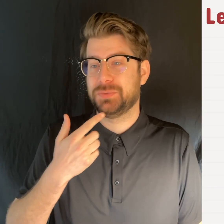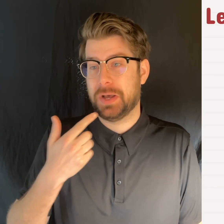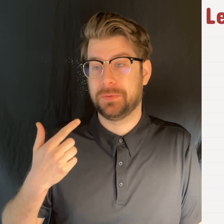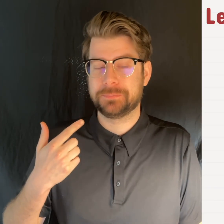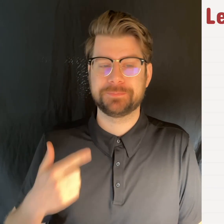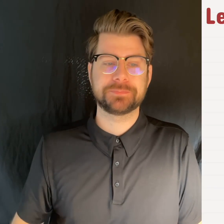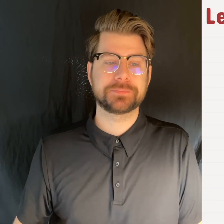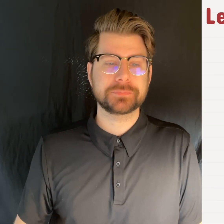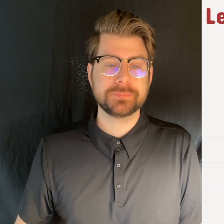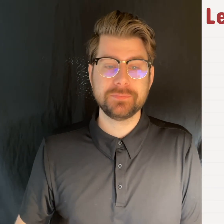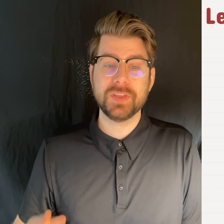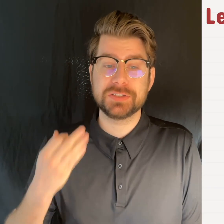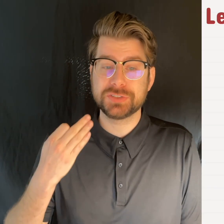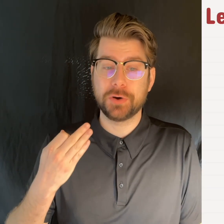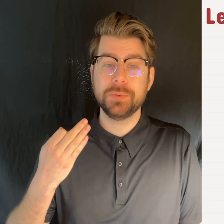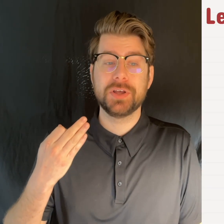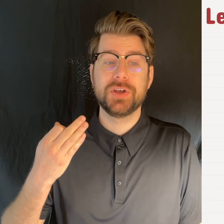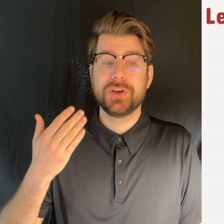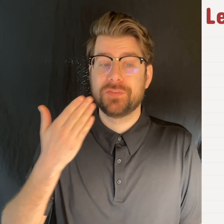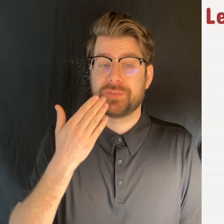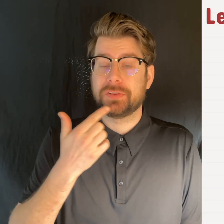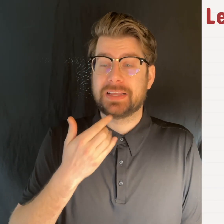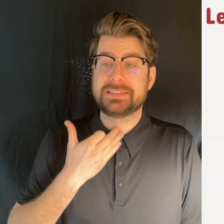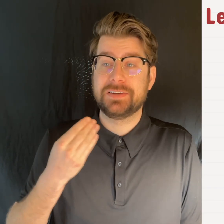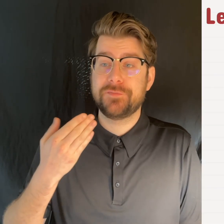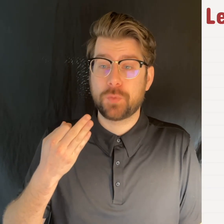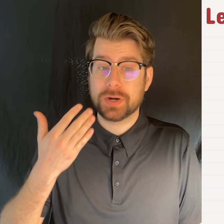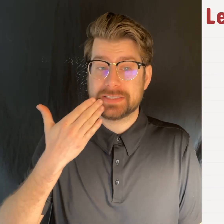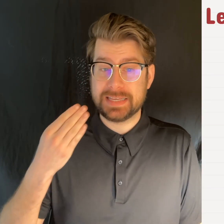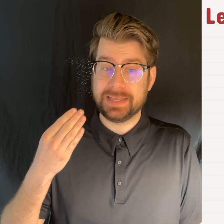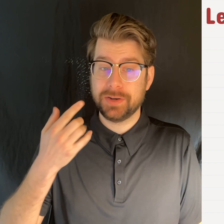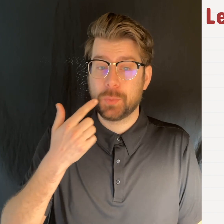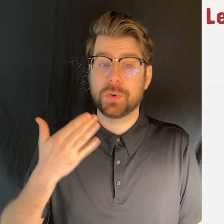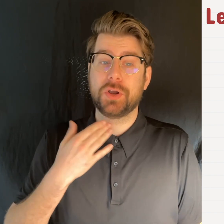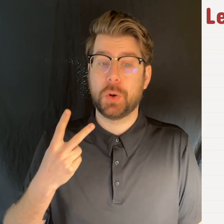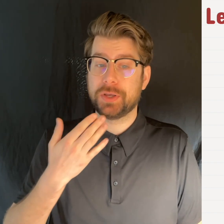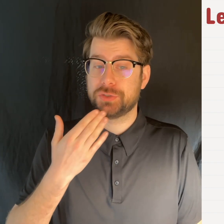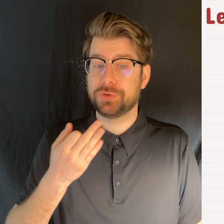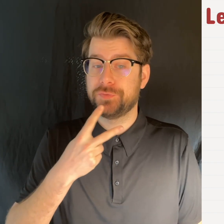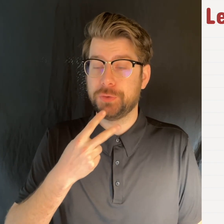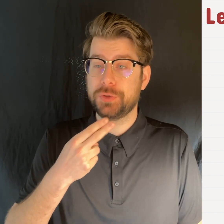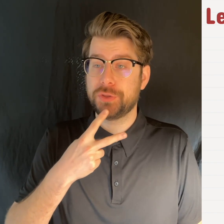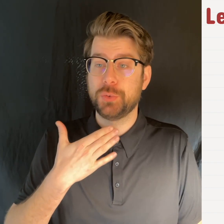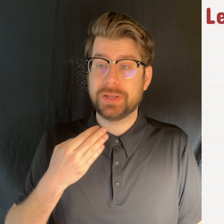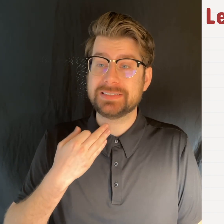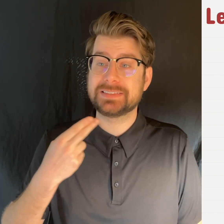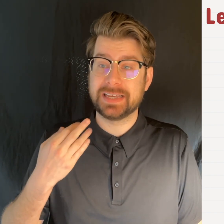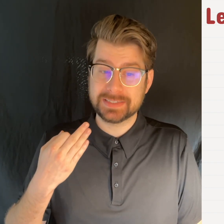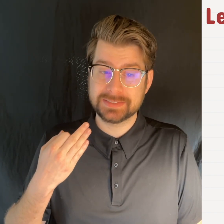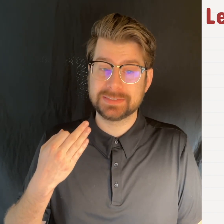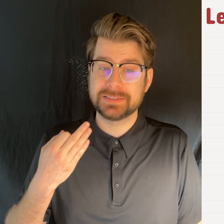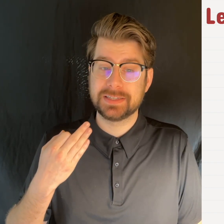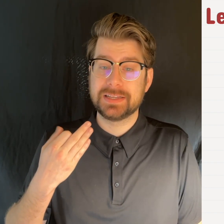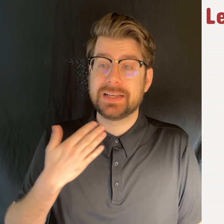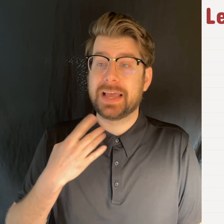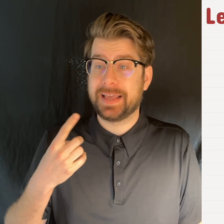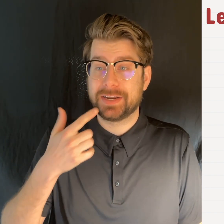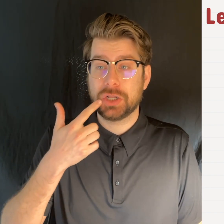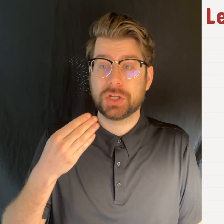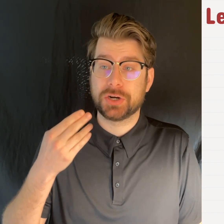well. So, for lesson 14, we're going to review Q 6 and learn